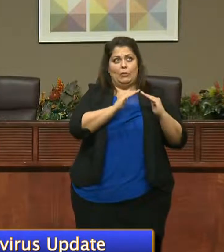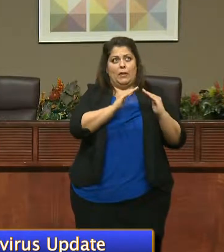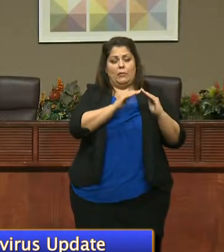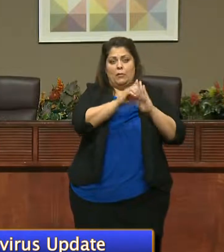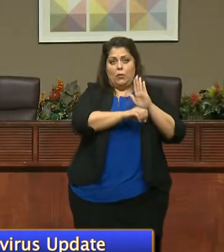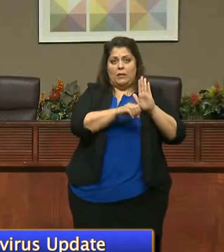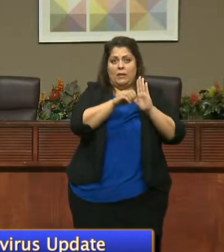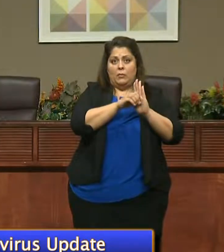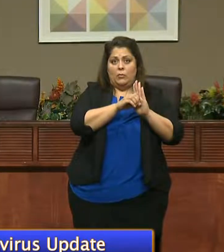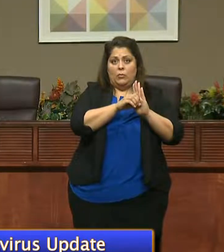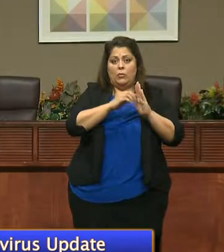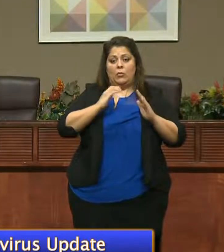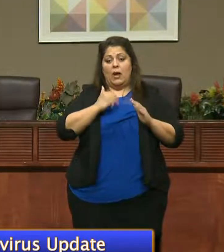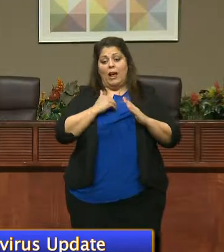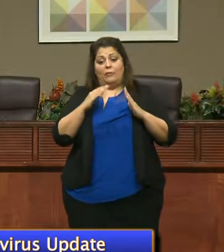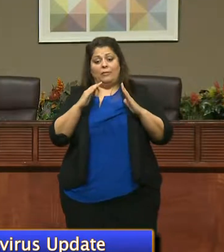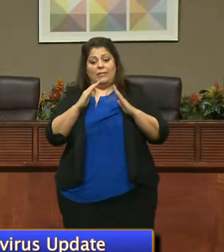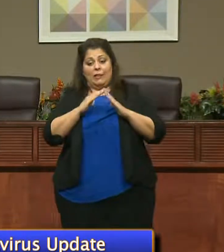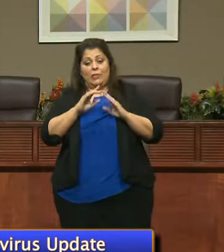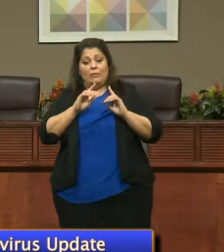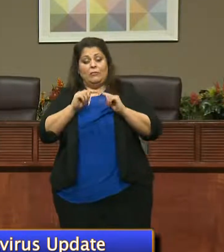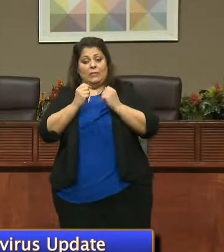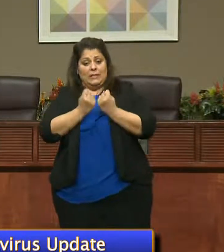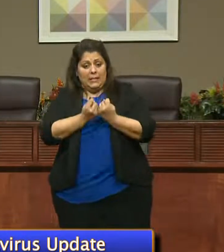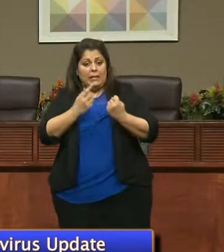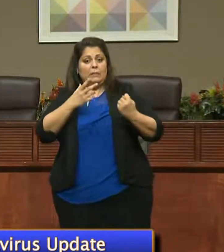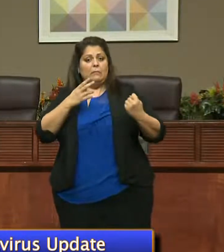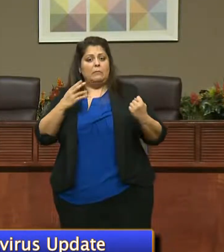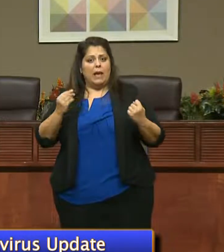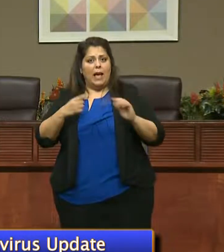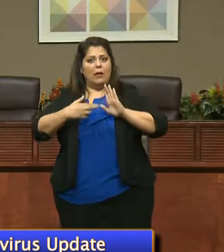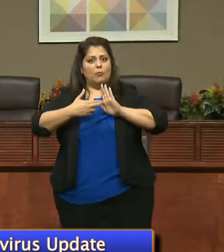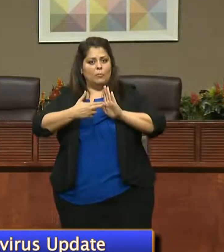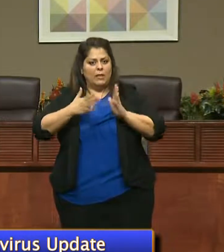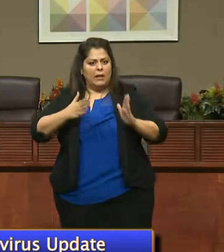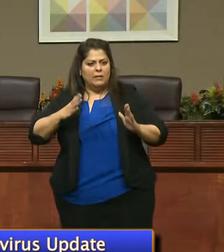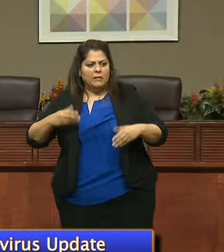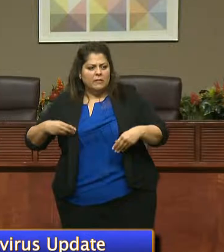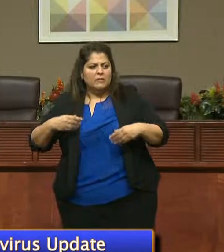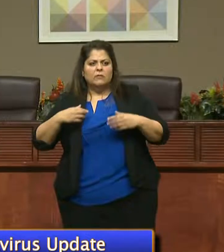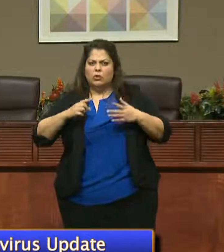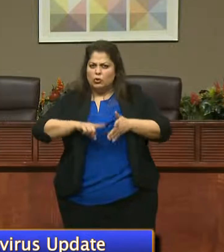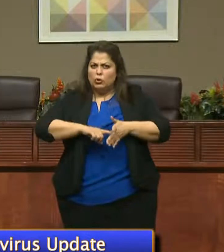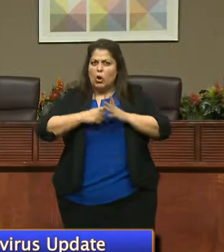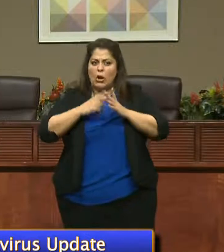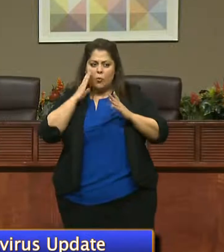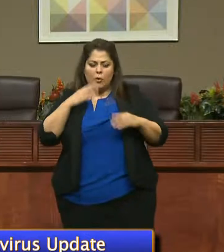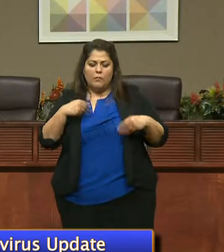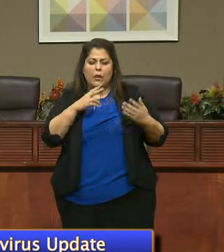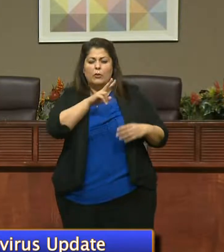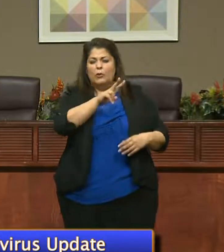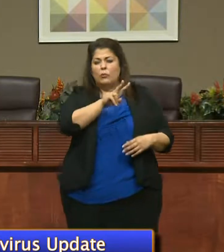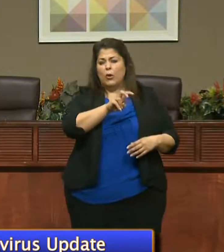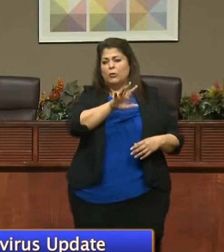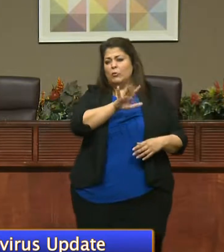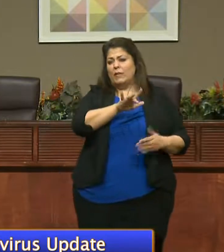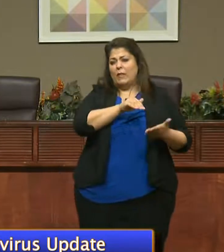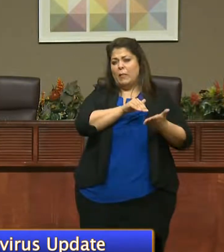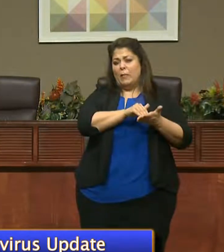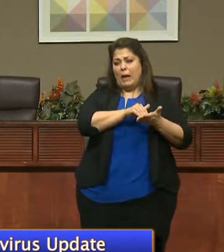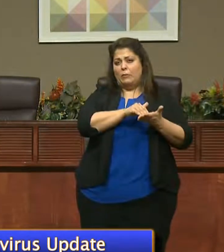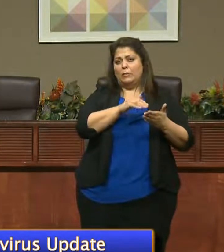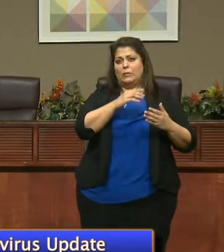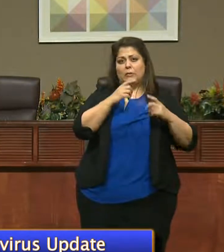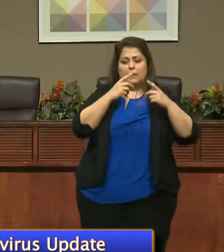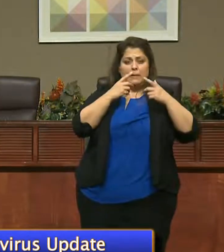ambassadors started that distribution, and we will ultimately provide 225,000 disposable masks and 5,000 cloth masks